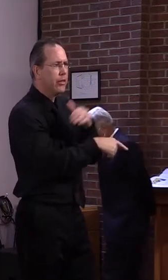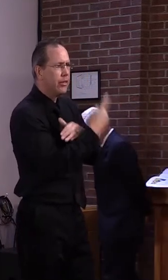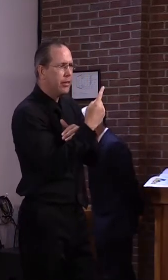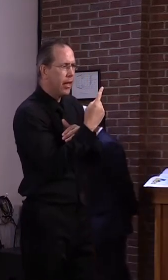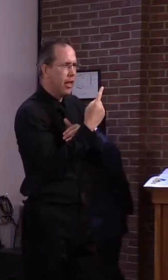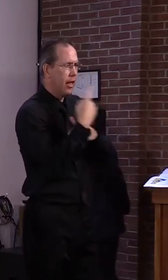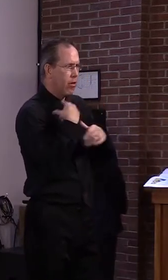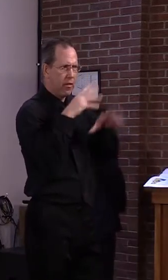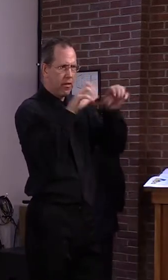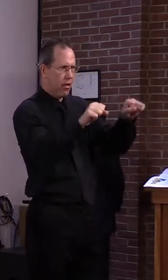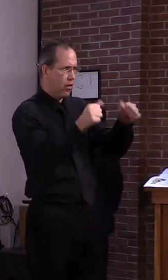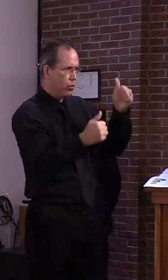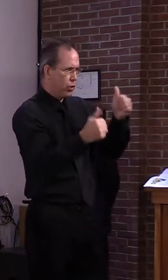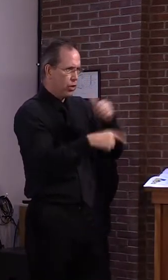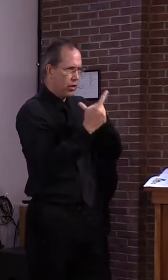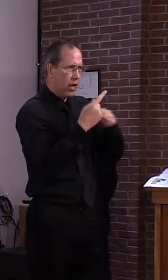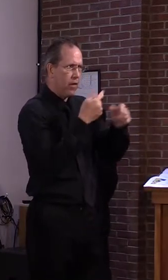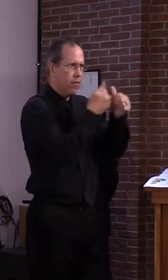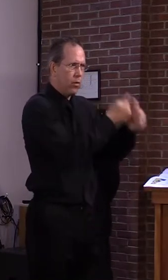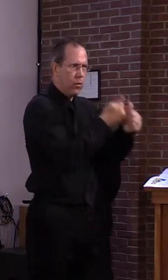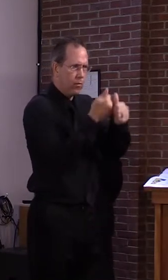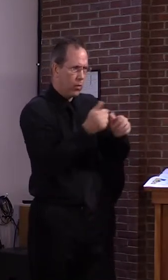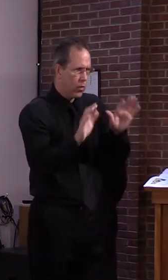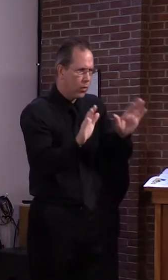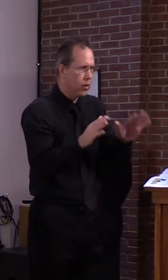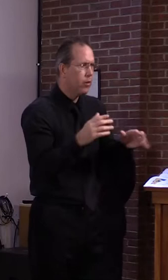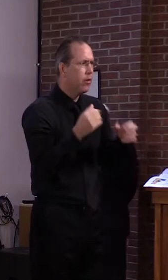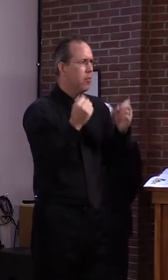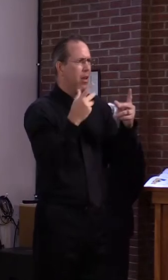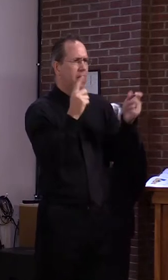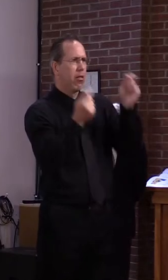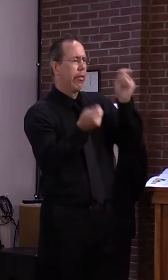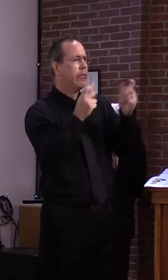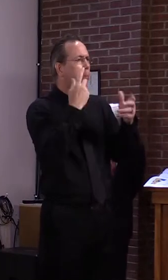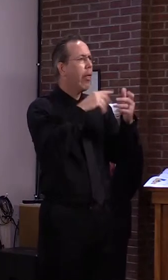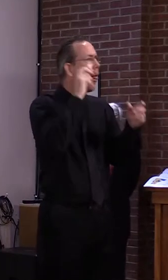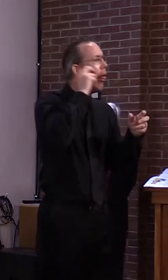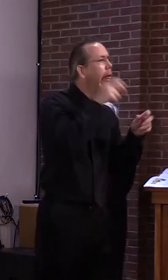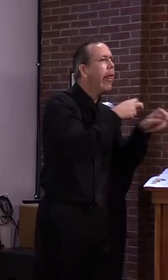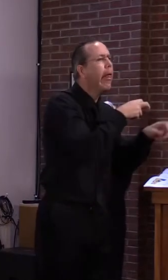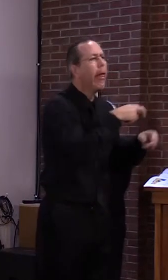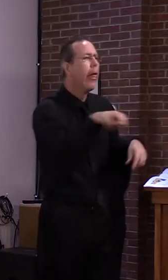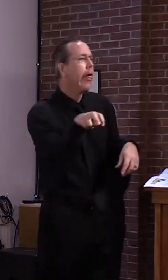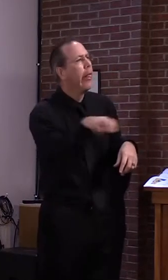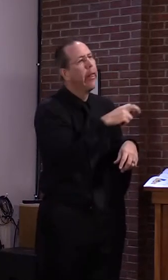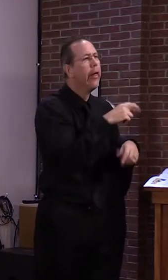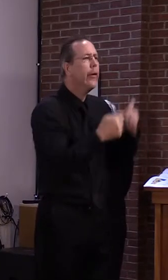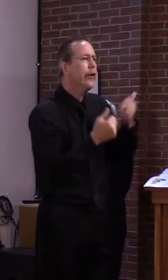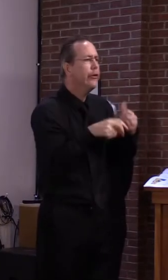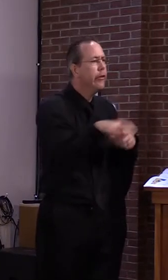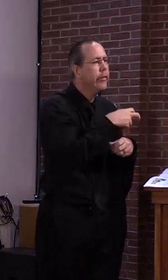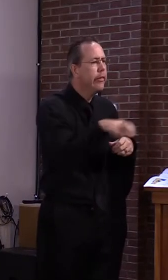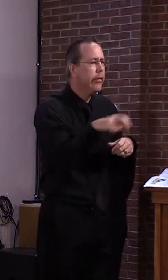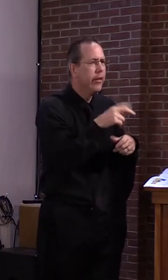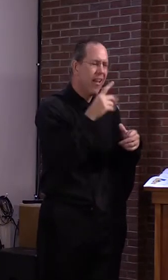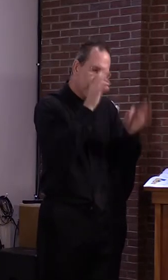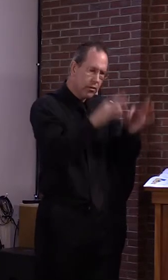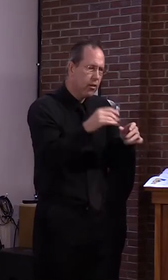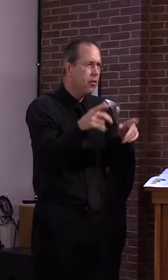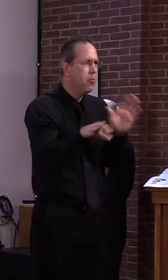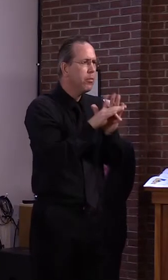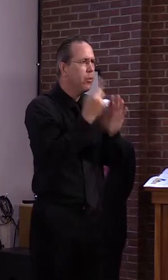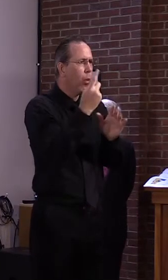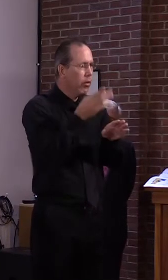thought this would be one variable that we could at least isolate and take off their plates. But, you know, to what extent the larger policy